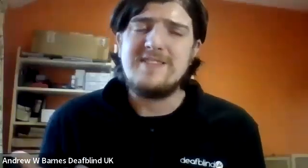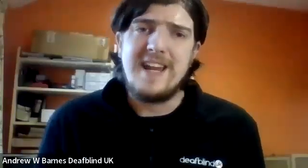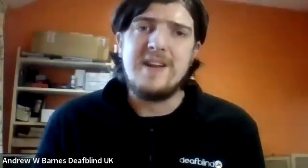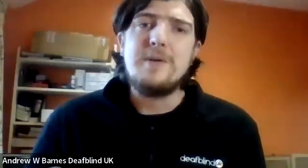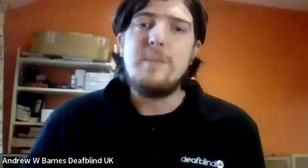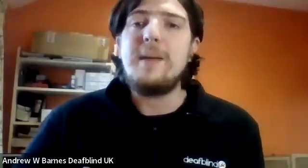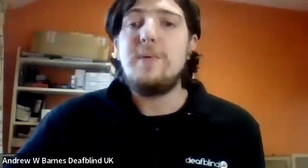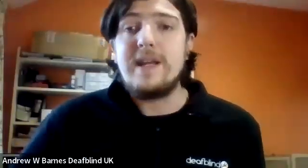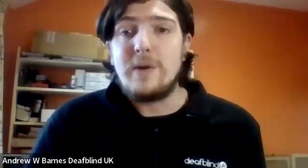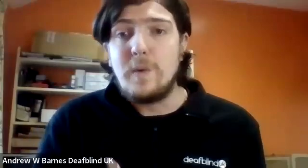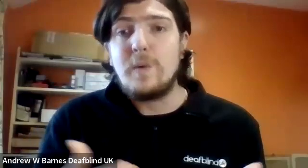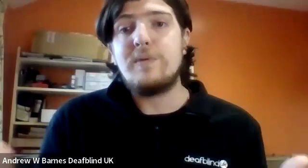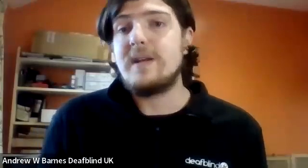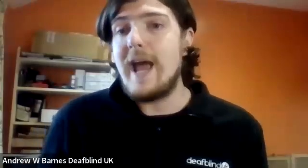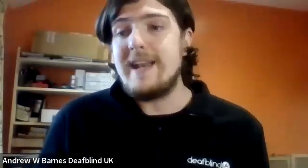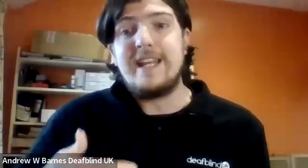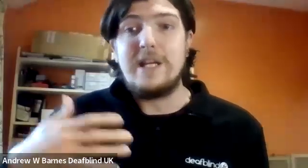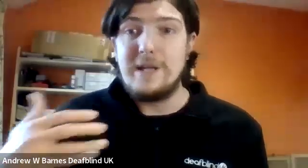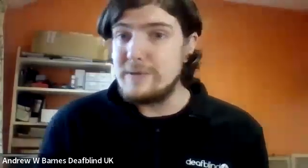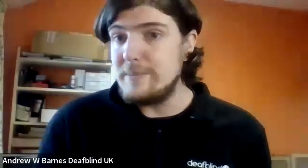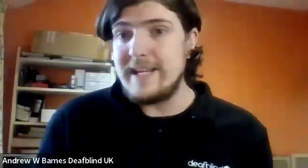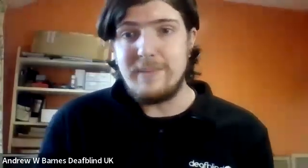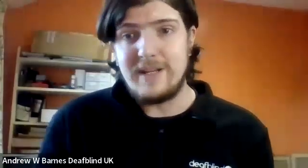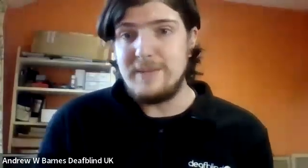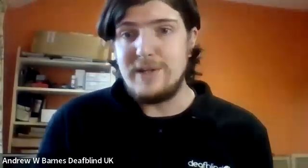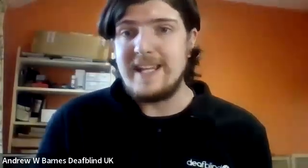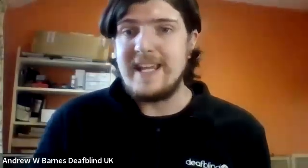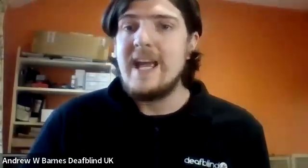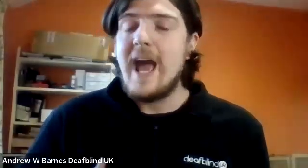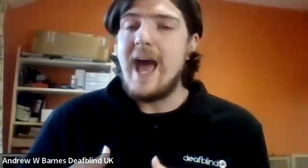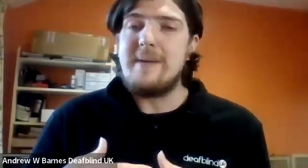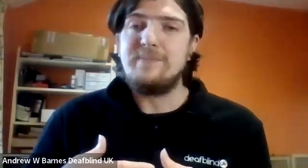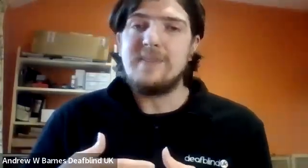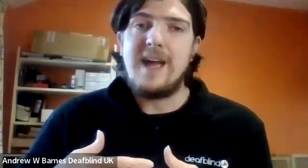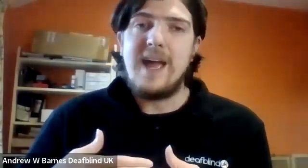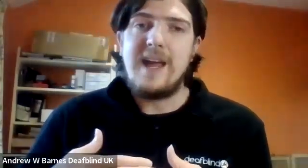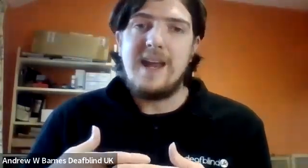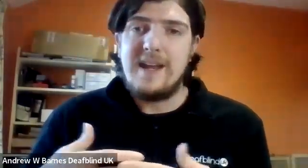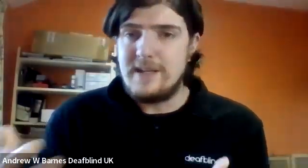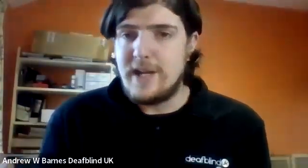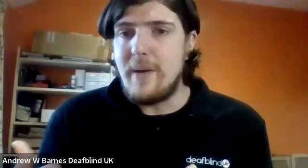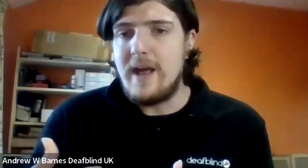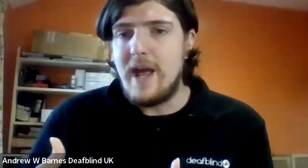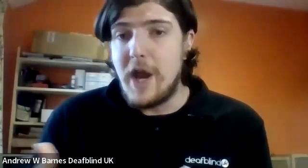the opportunities of saying, well, maybe we can incorporate in the local beekeeping community an